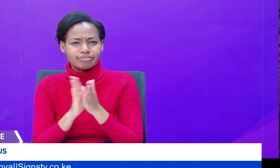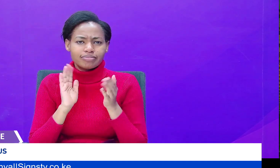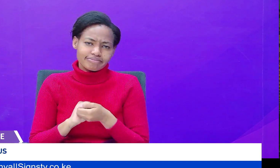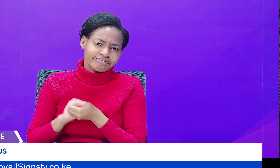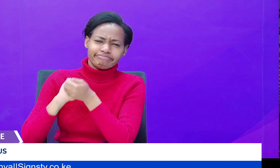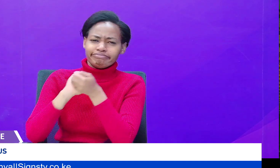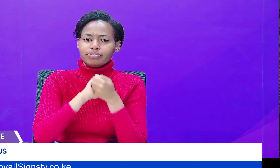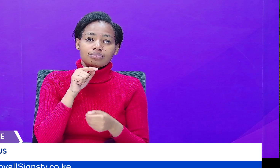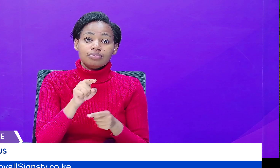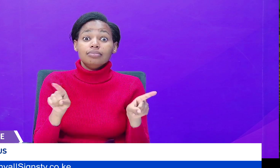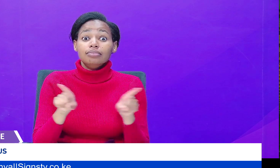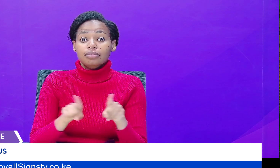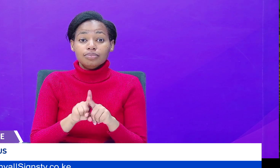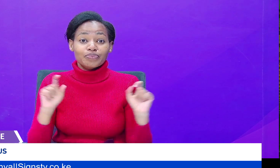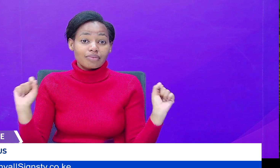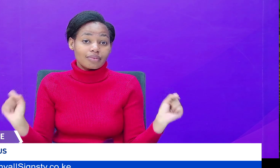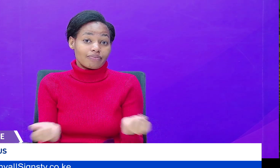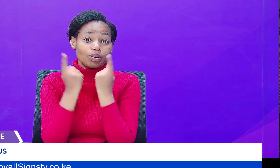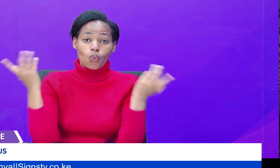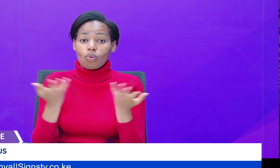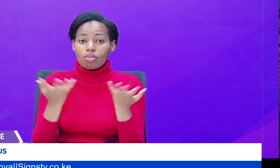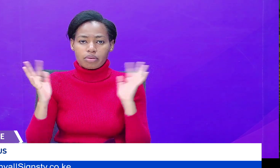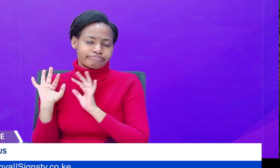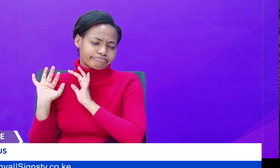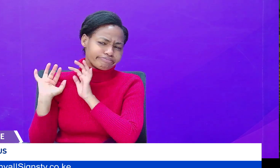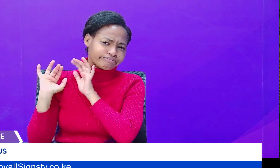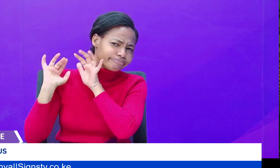leaders in a show of unity, strength, and coexistence.